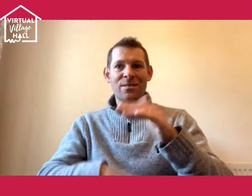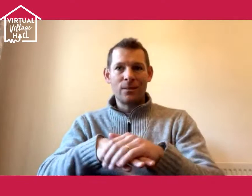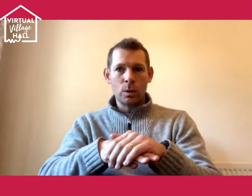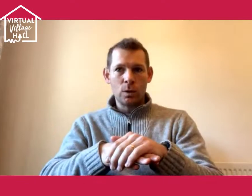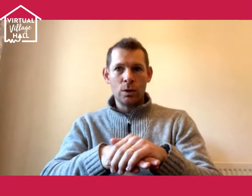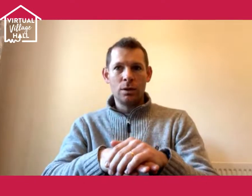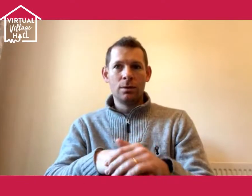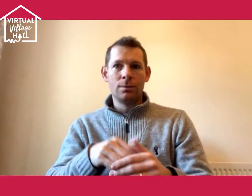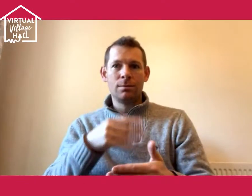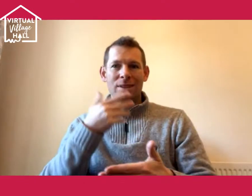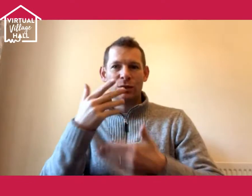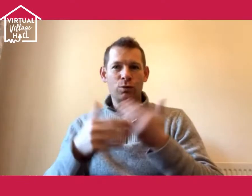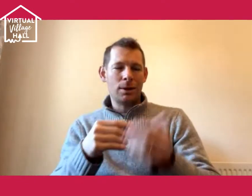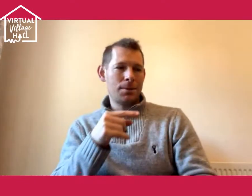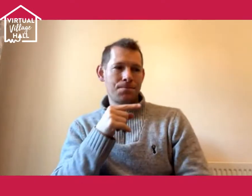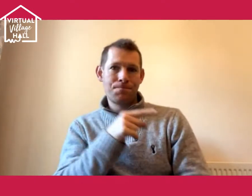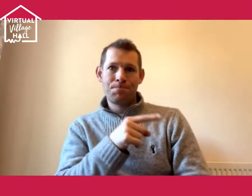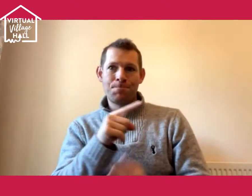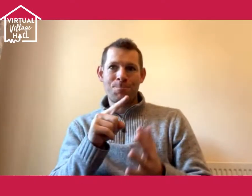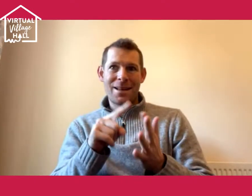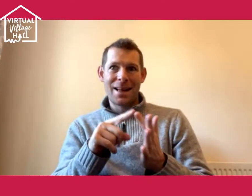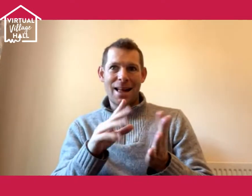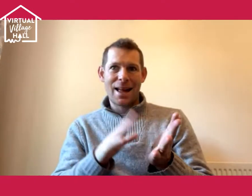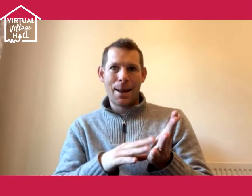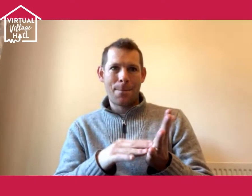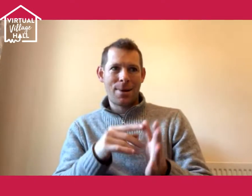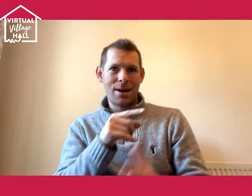Okay, so let's see if we can do a full description of Emma.